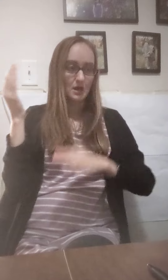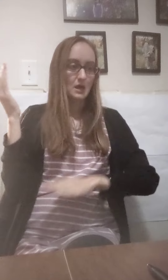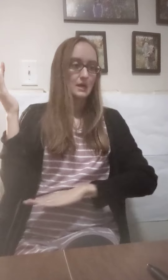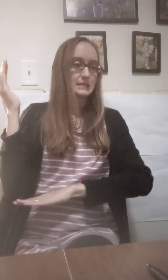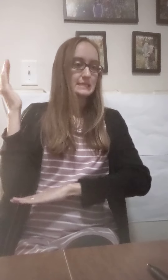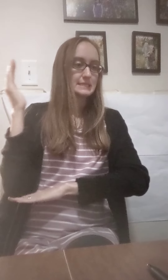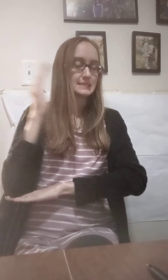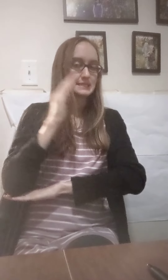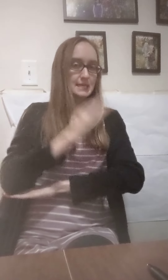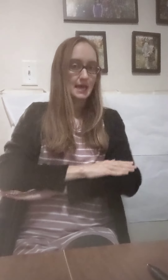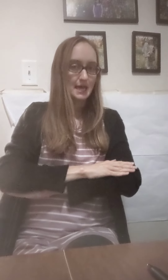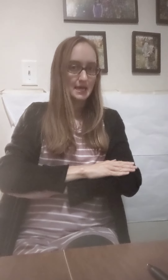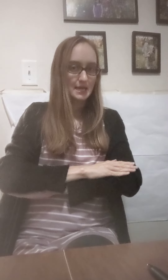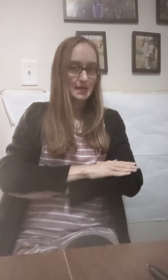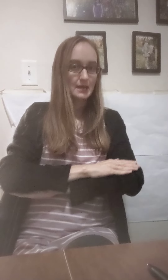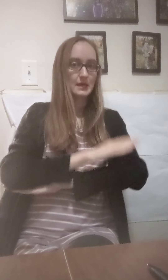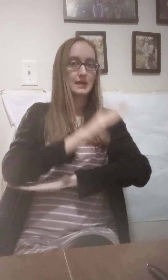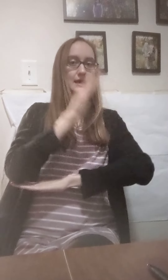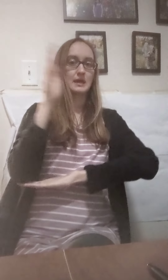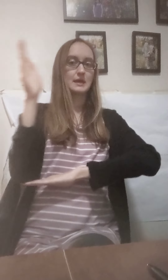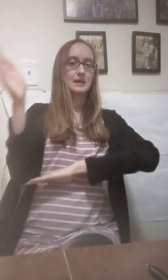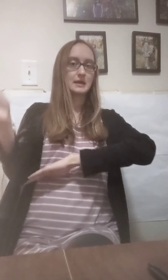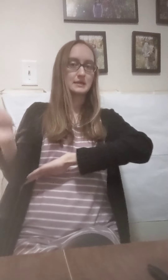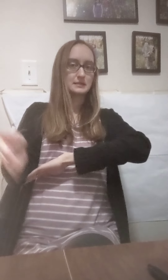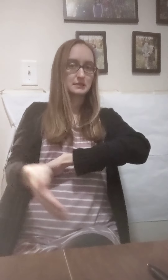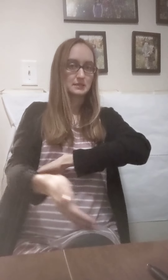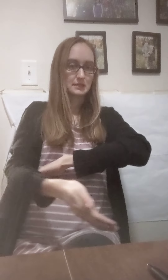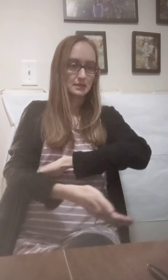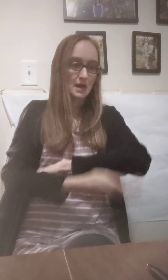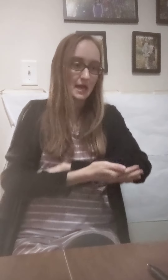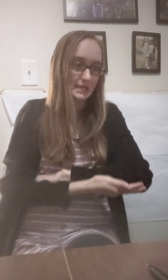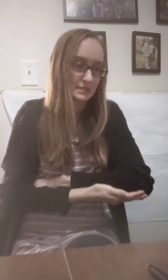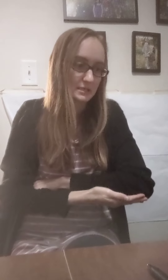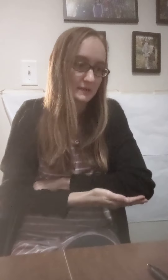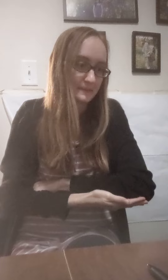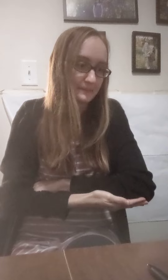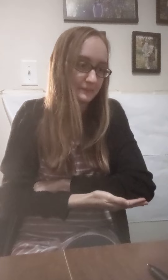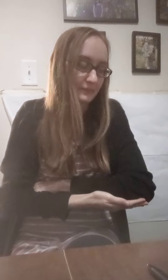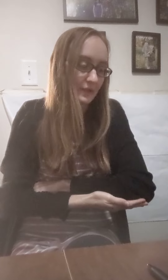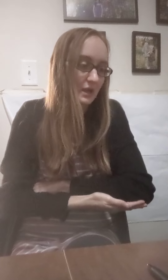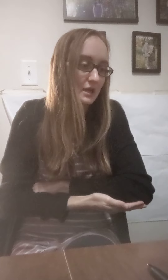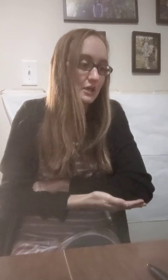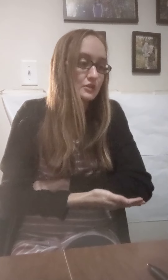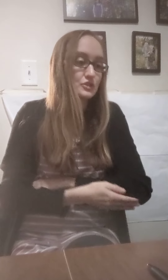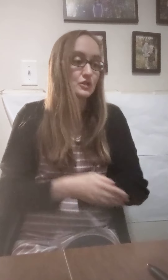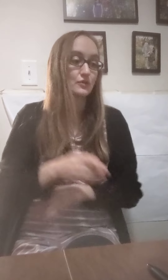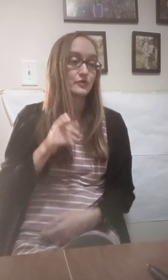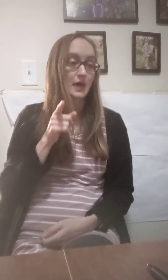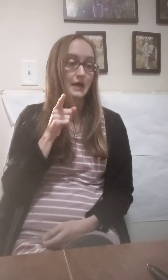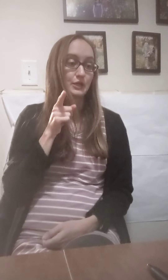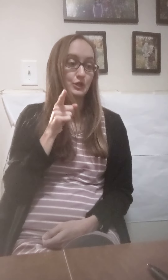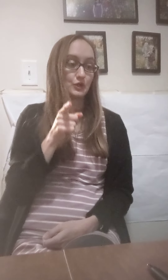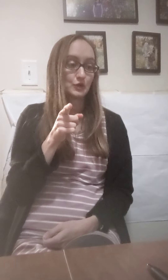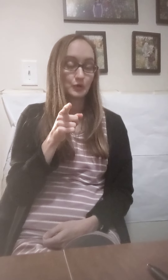day and night, so that you